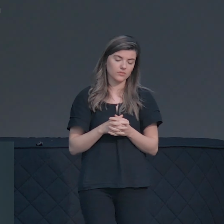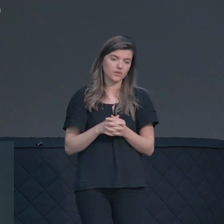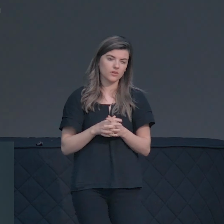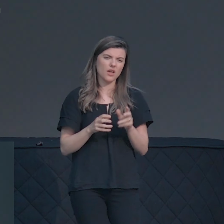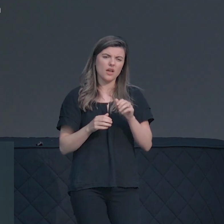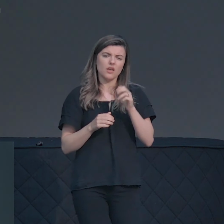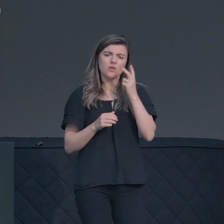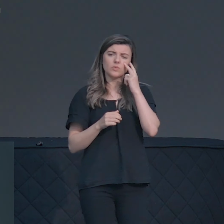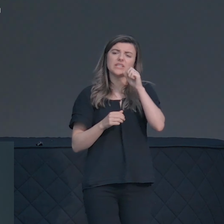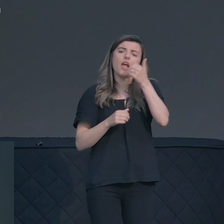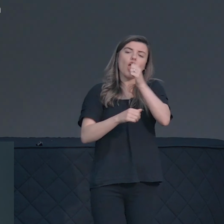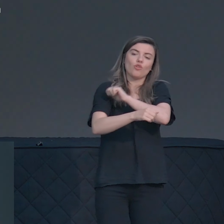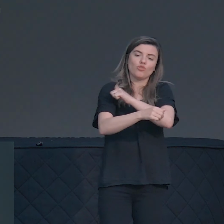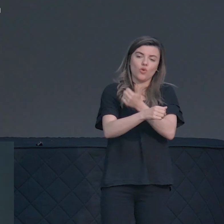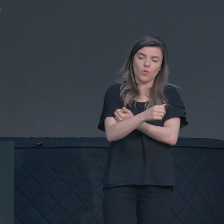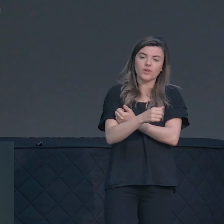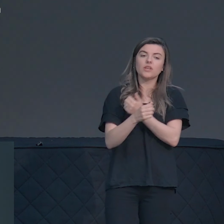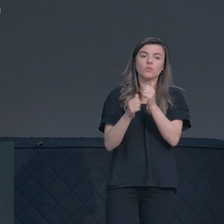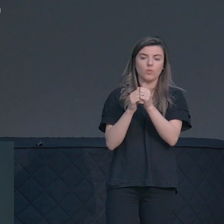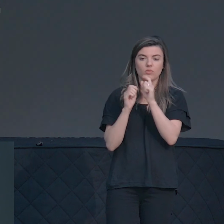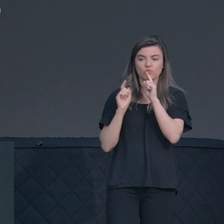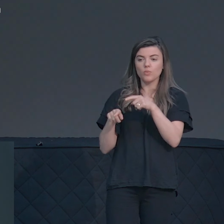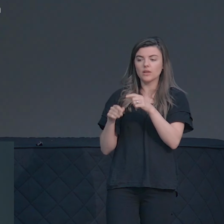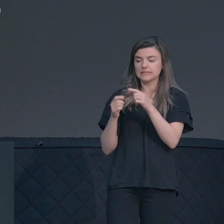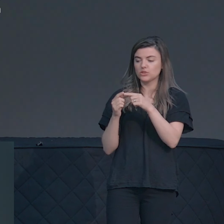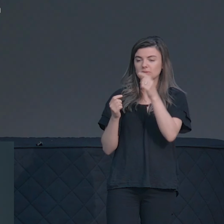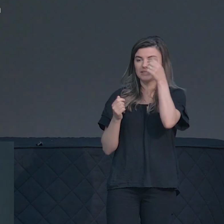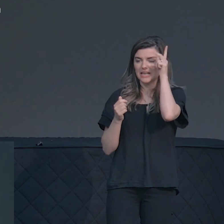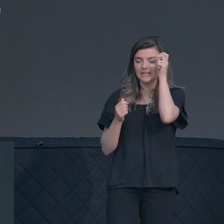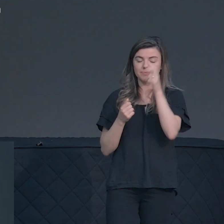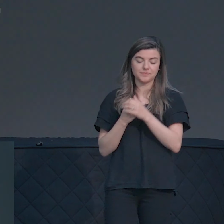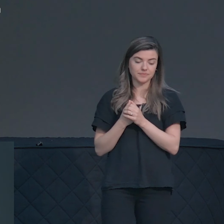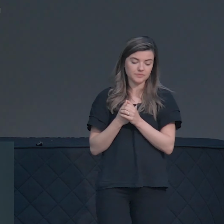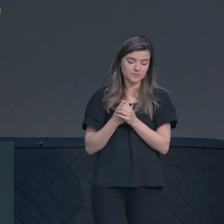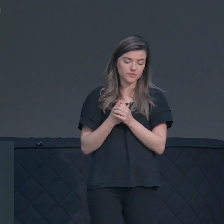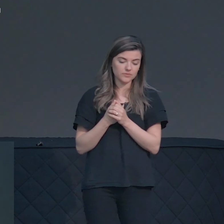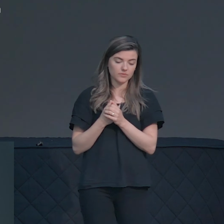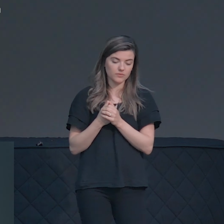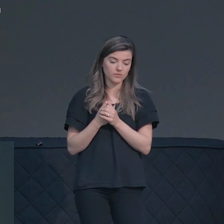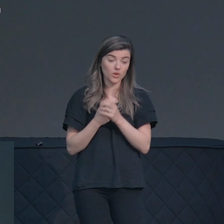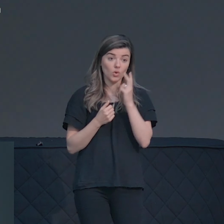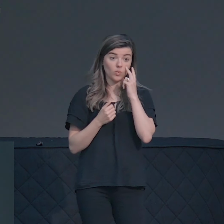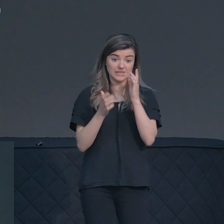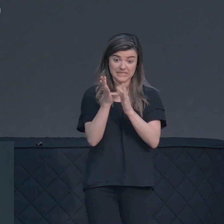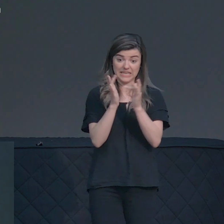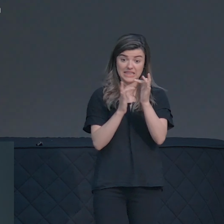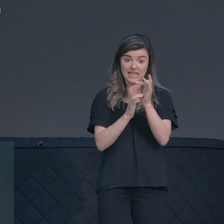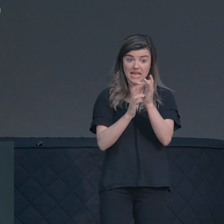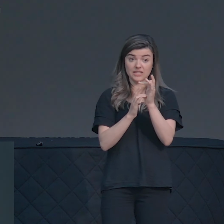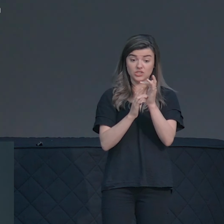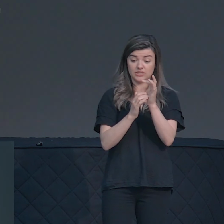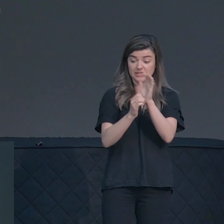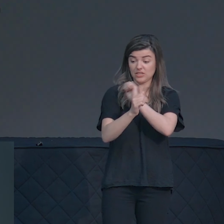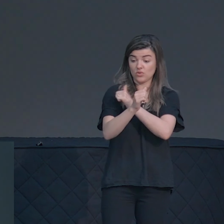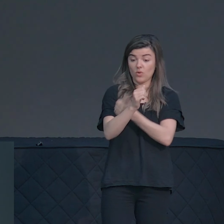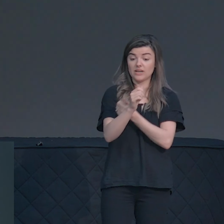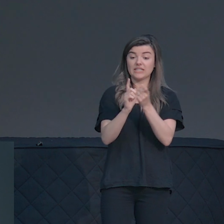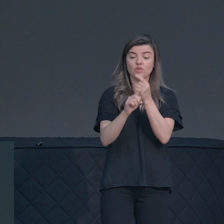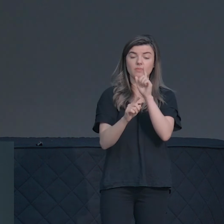here as Jesus responds to Satan. And we see that his authority comes from his deity.